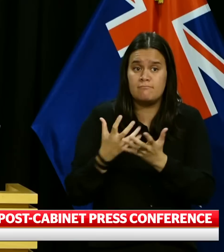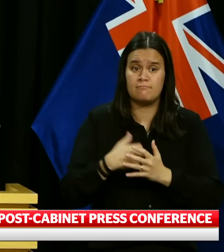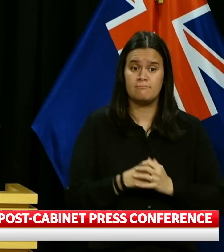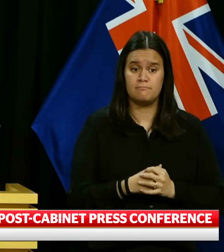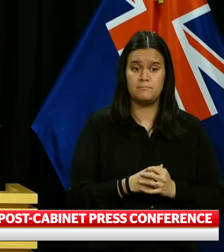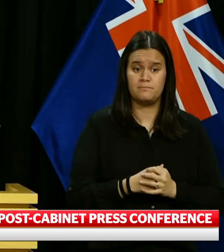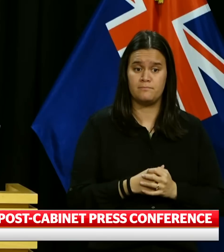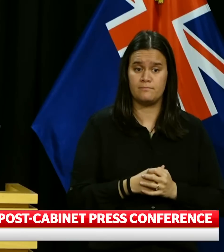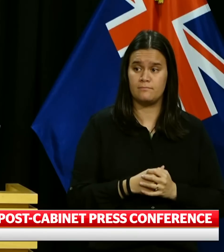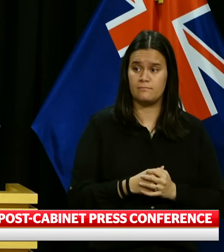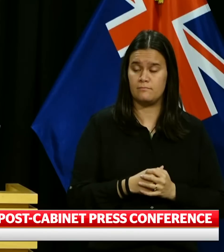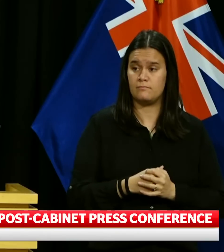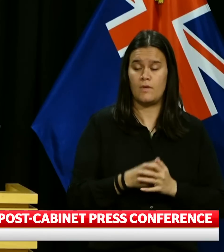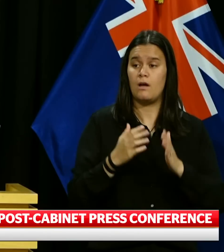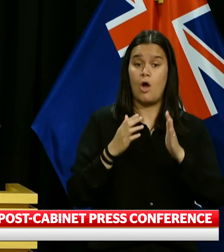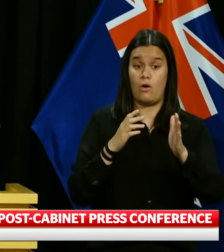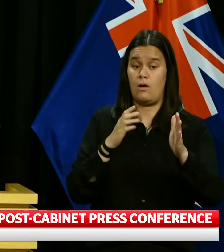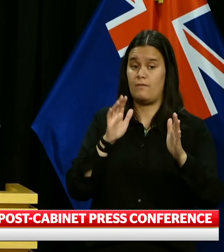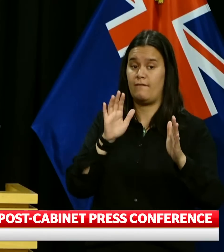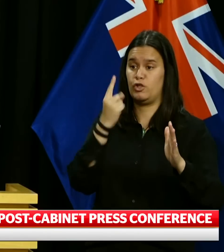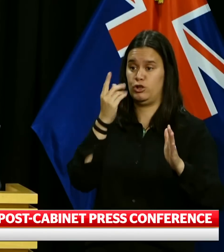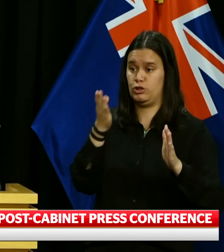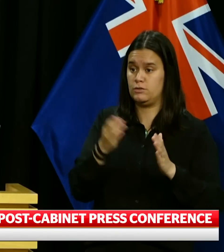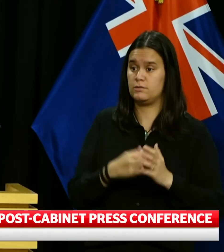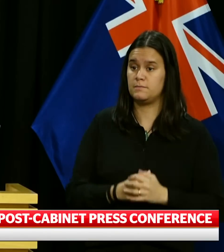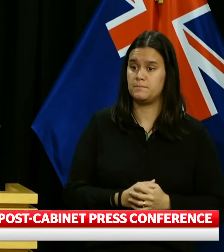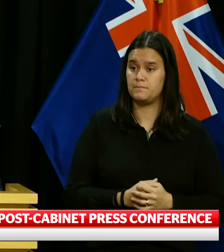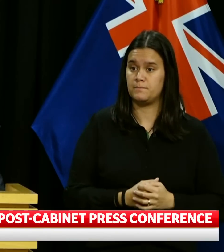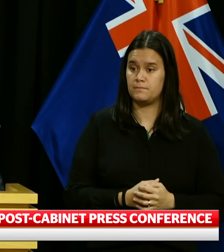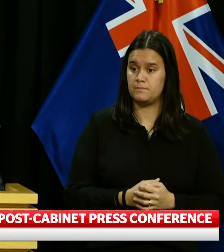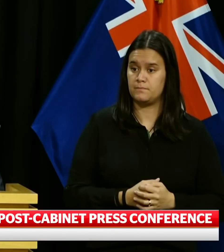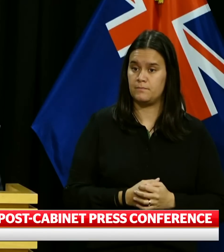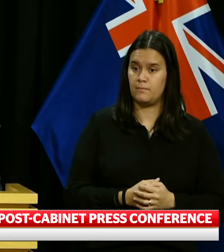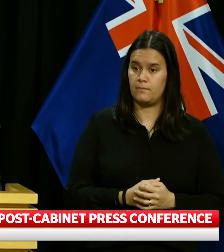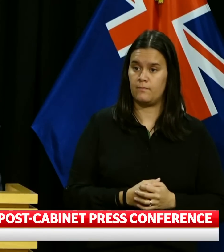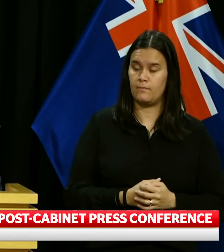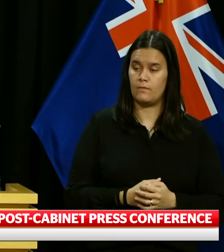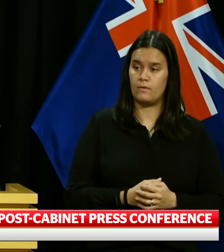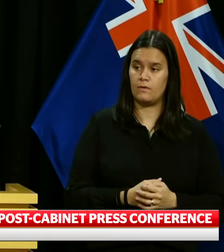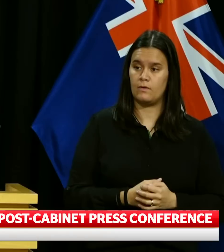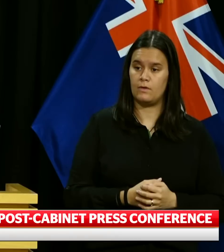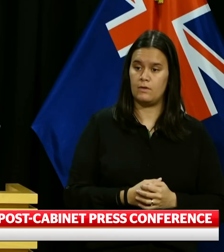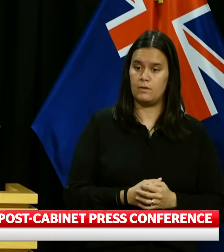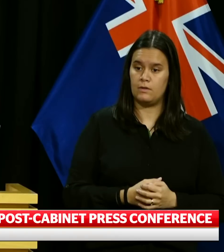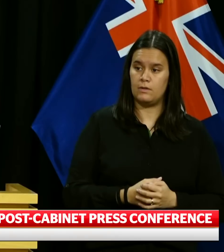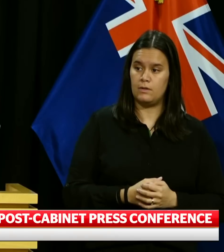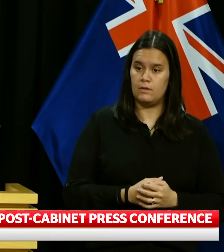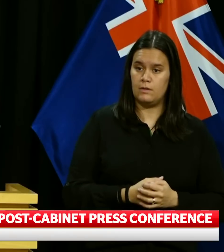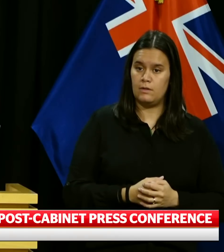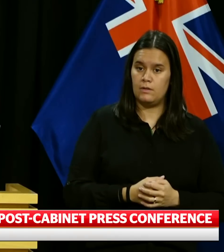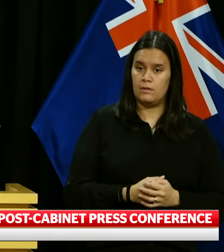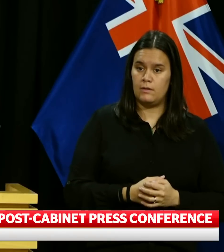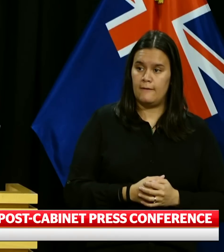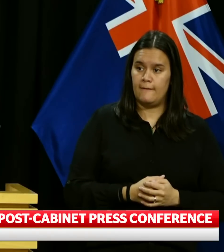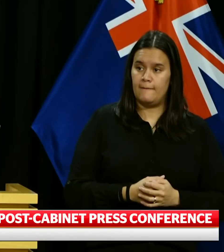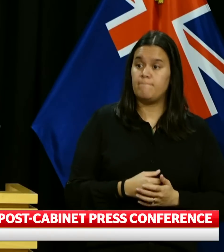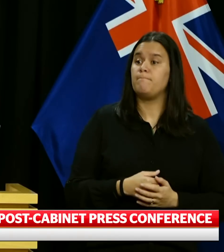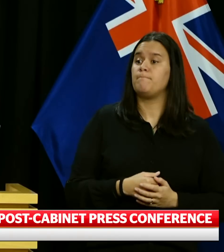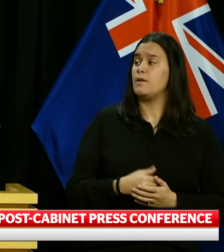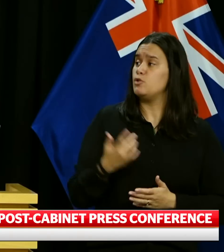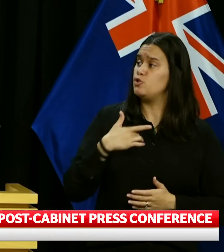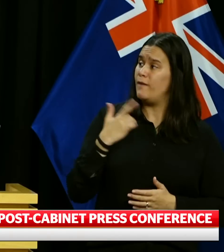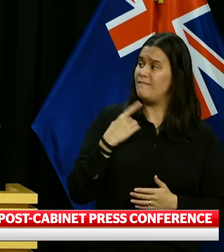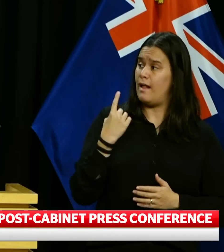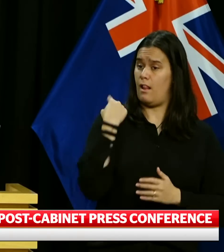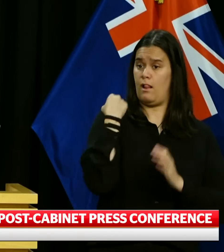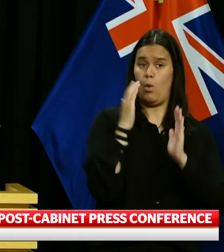give an assurance to the... I'll let Joe finish. Okay, then I'll ask one. Do you think what we saw at the weekend is an example, I guess,